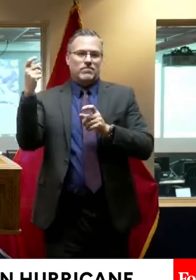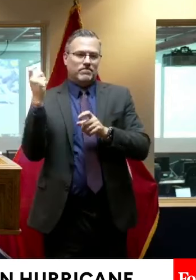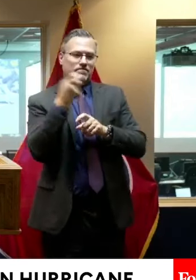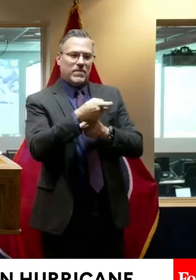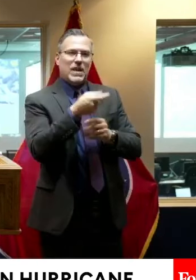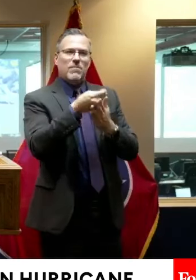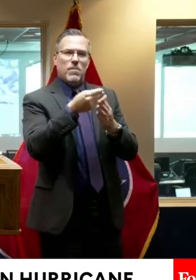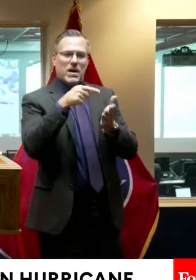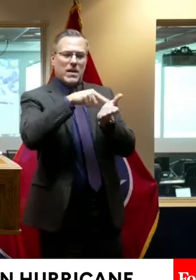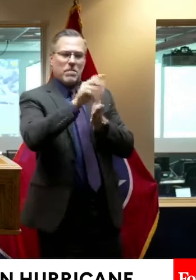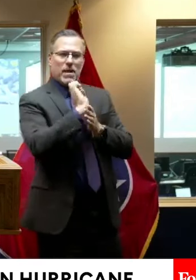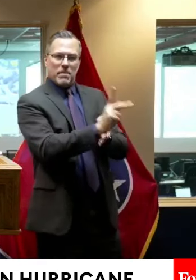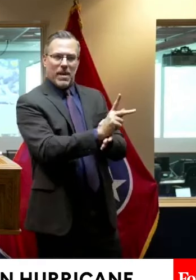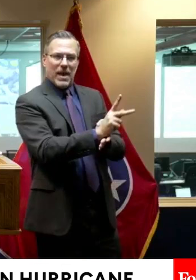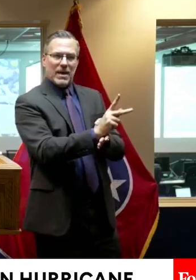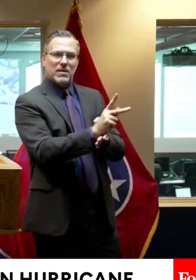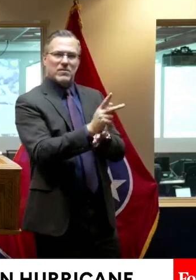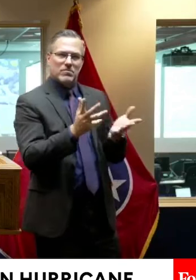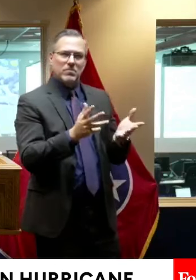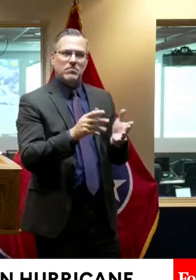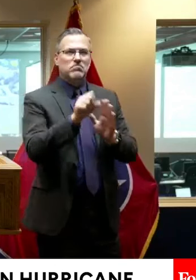will qualify for those reimbursement dollars, and